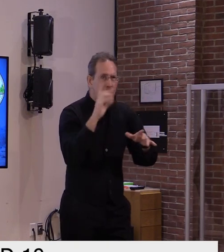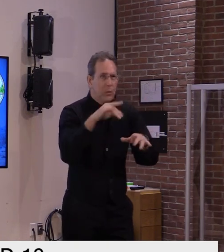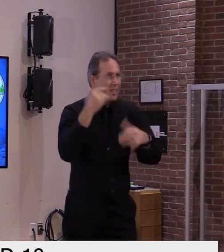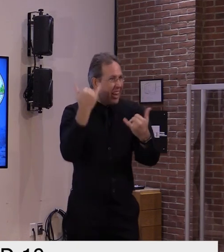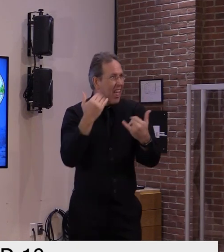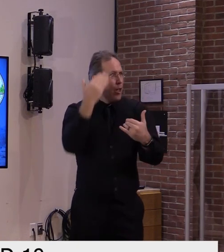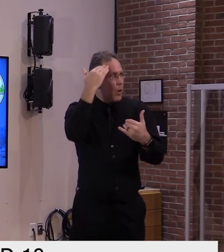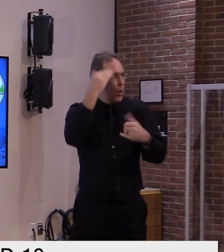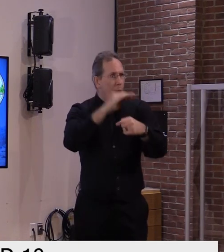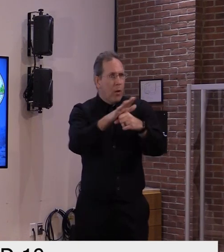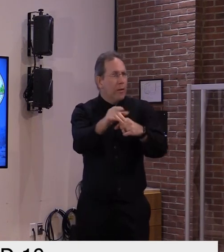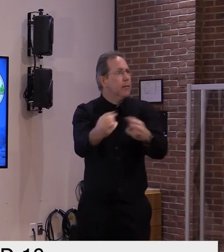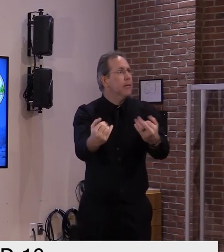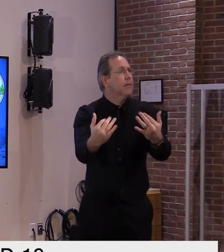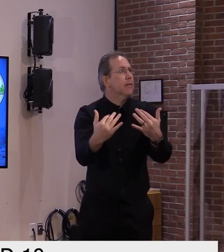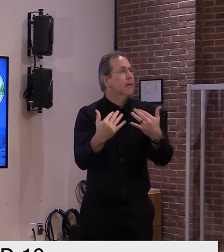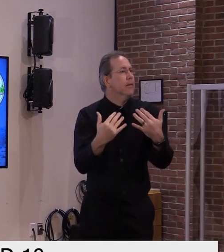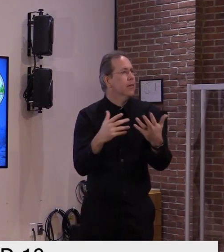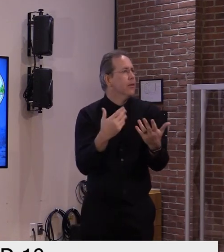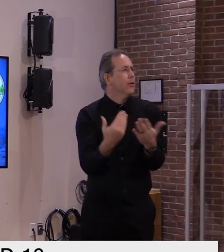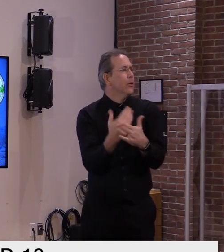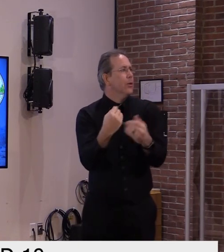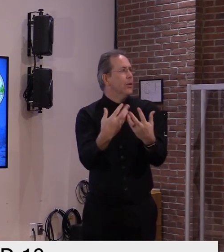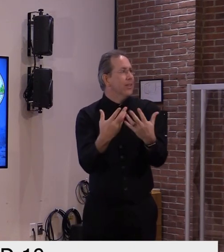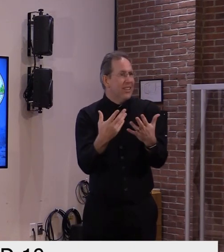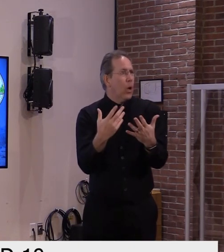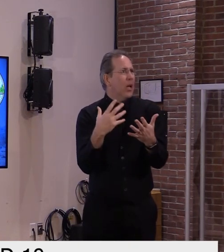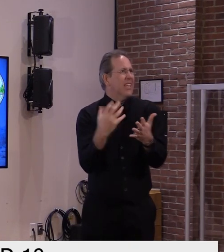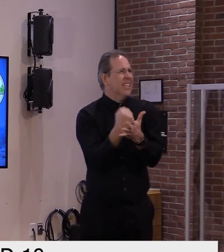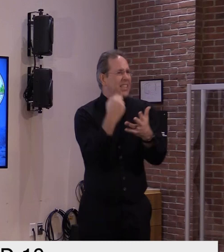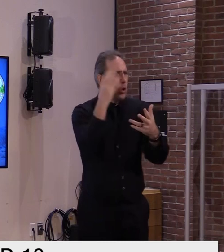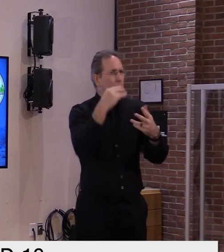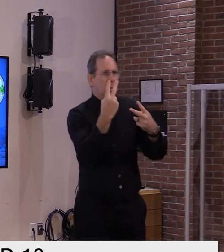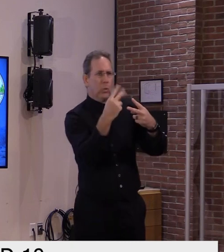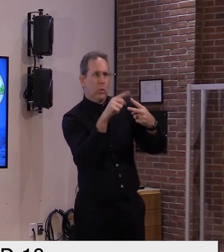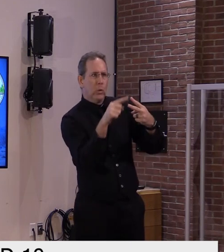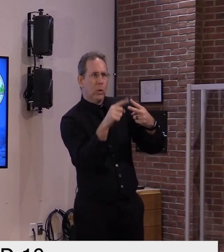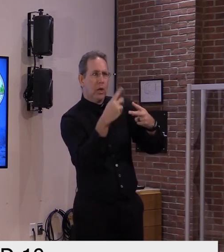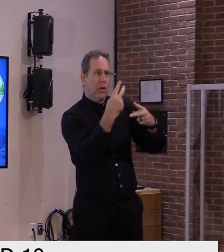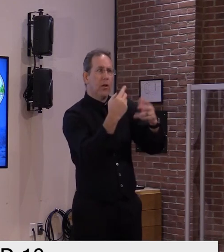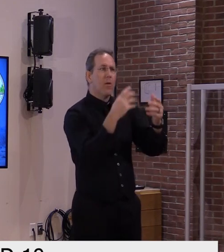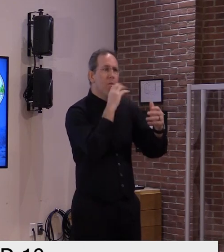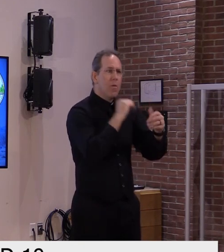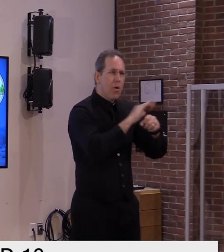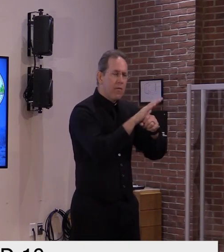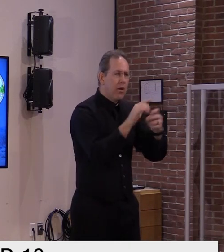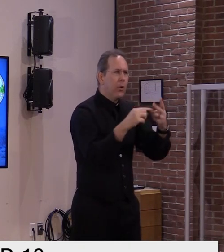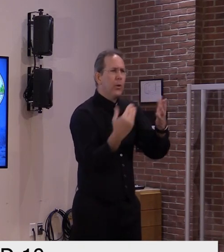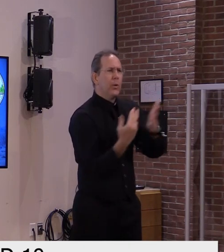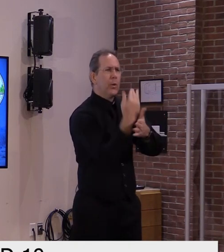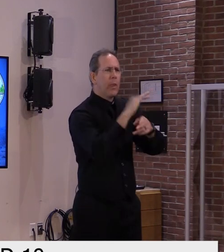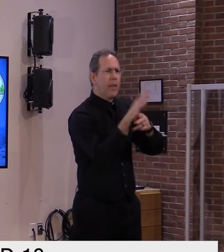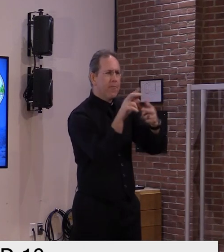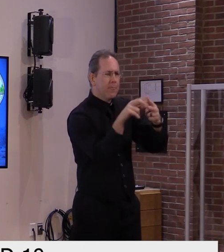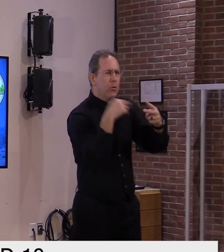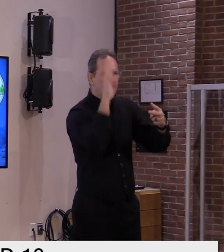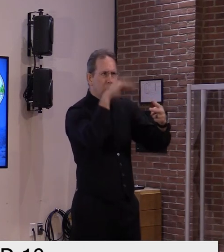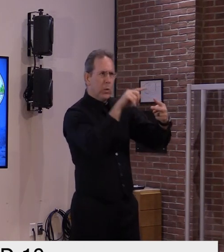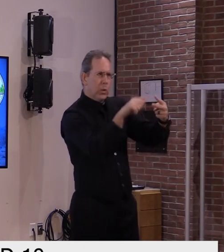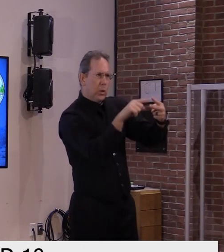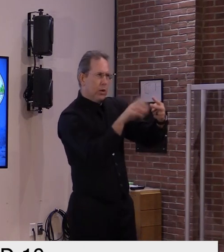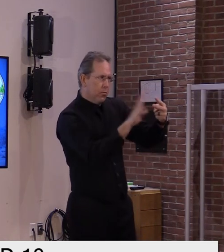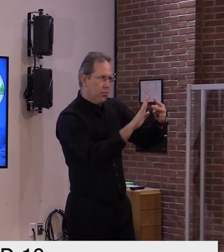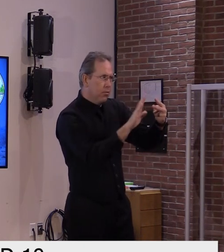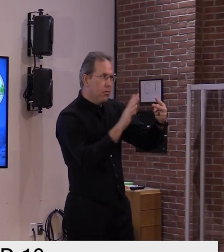and what it is effective against. And we want to have more people vaccinated at a time when the